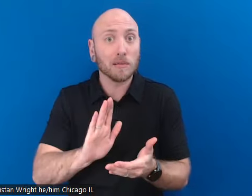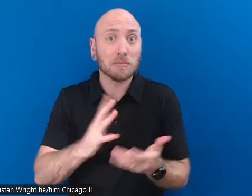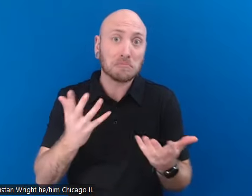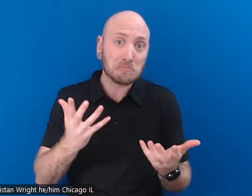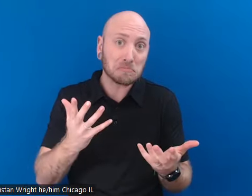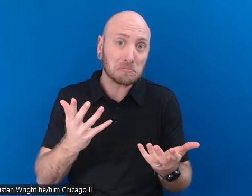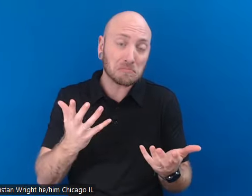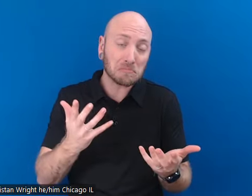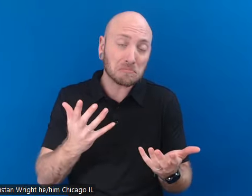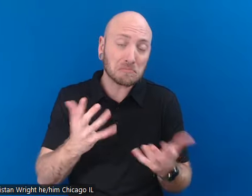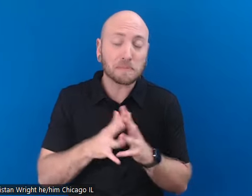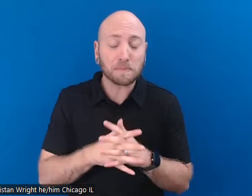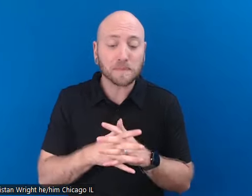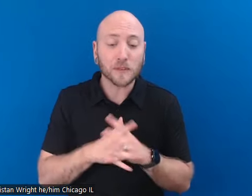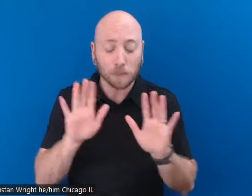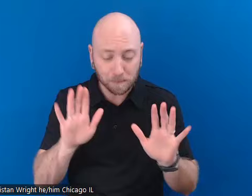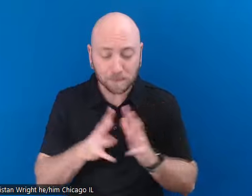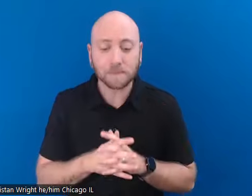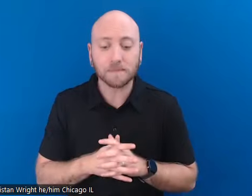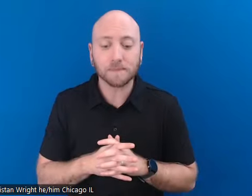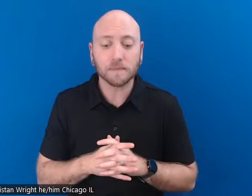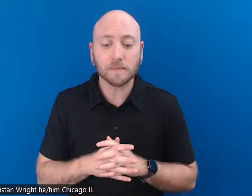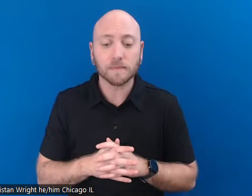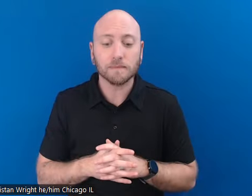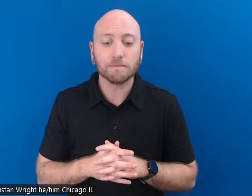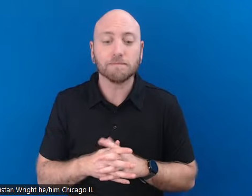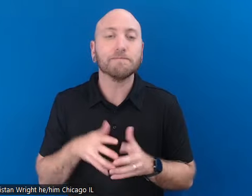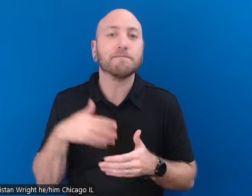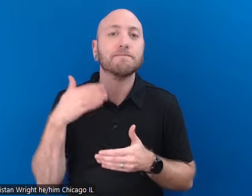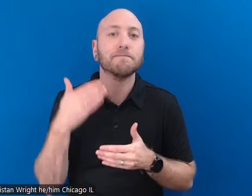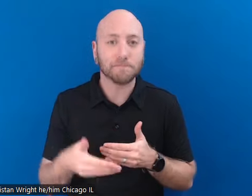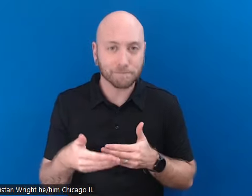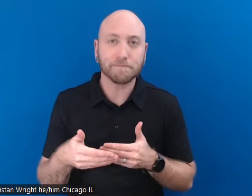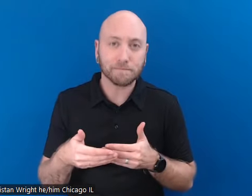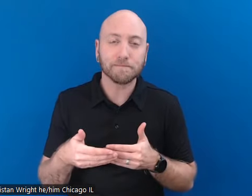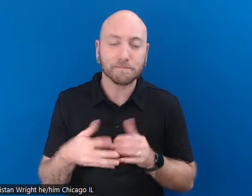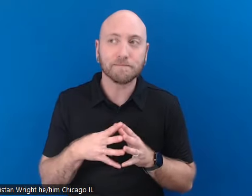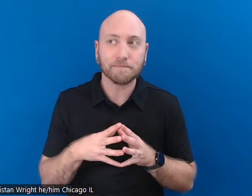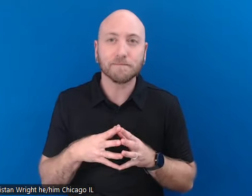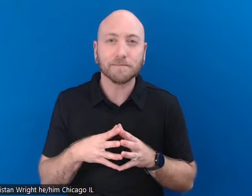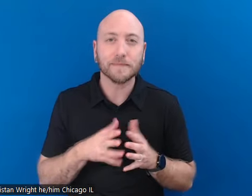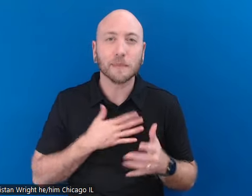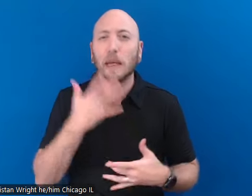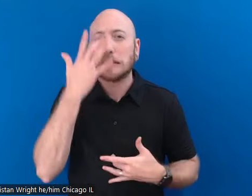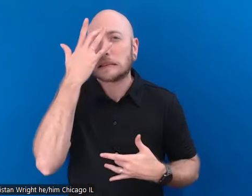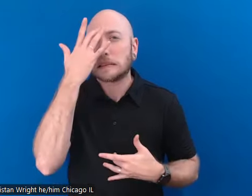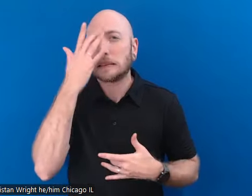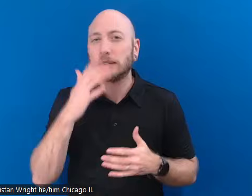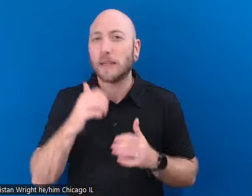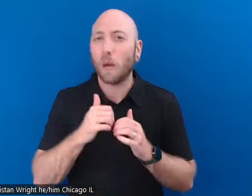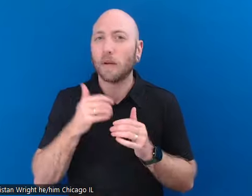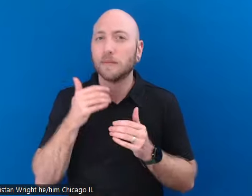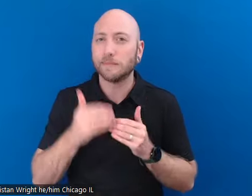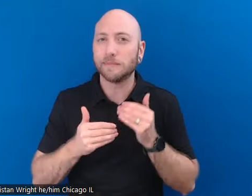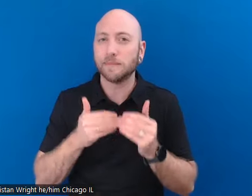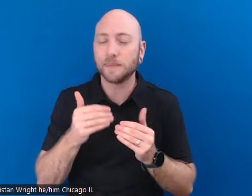But yeah, so moving forward with like the progression of my disease and where things kind of started to get off the rails was